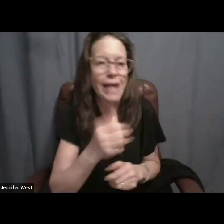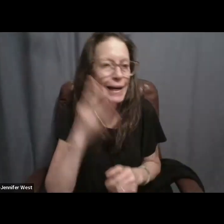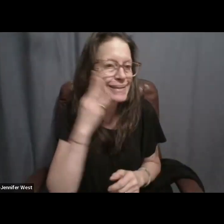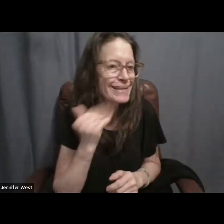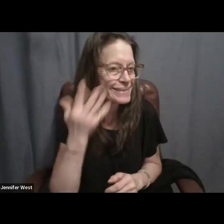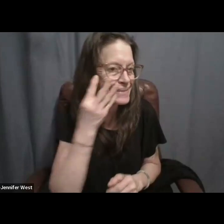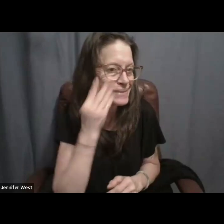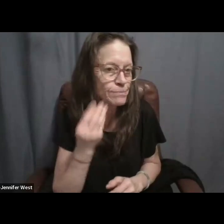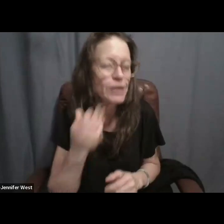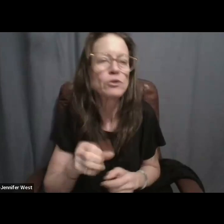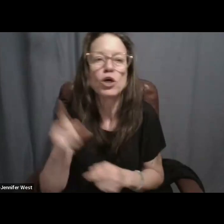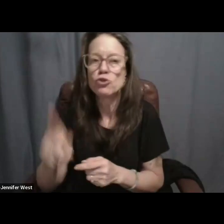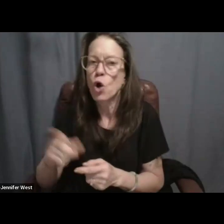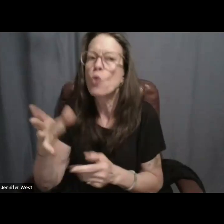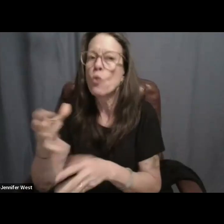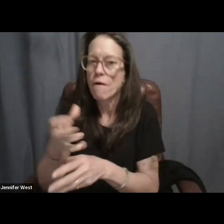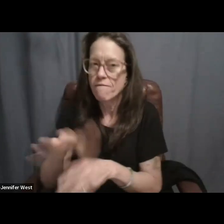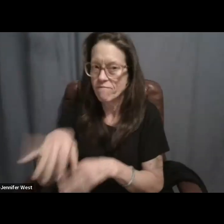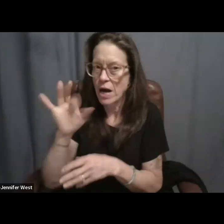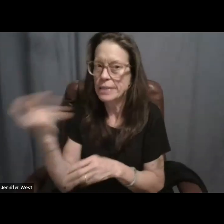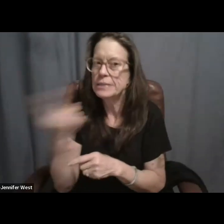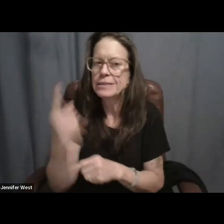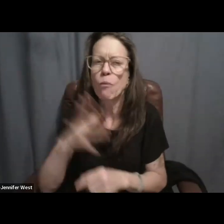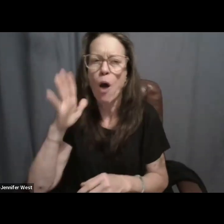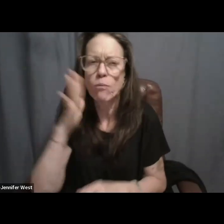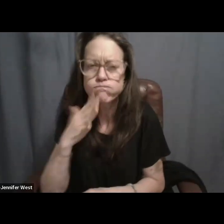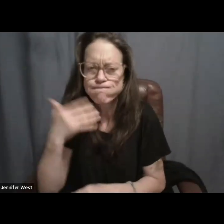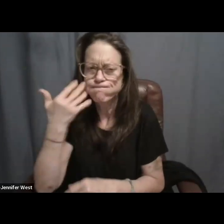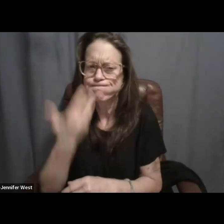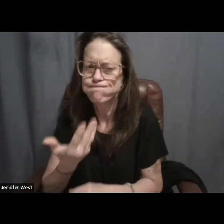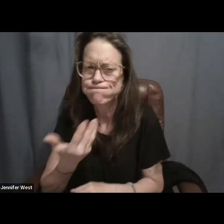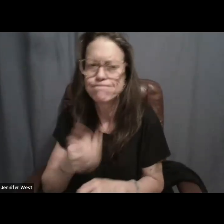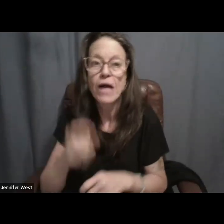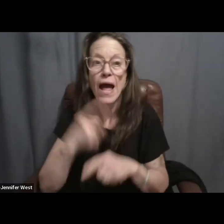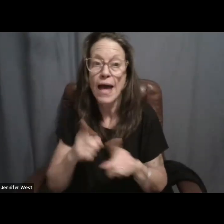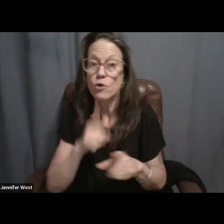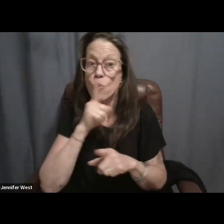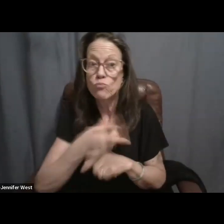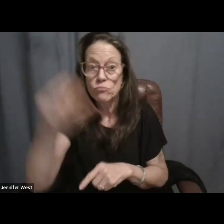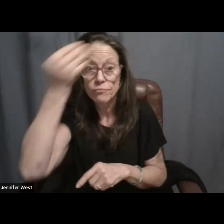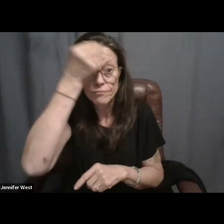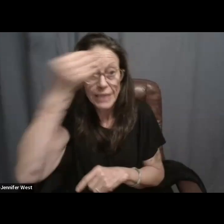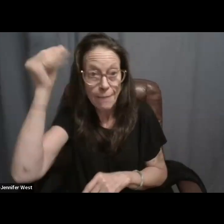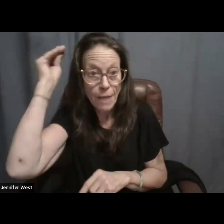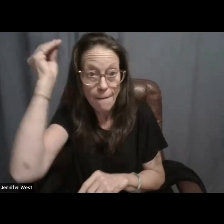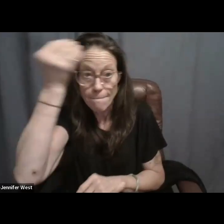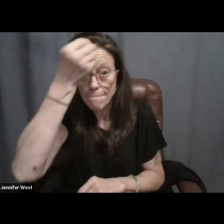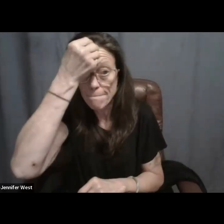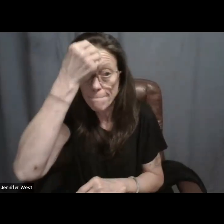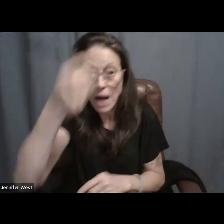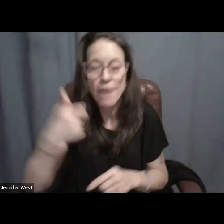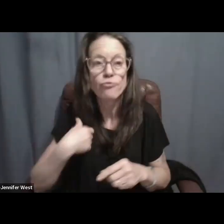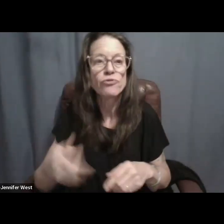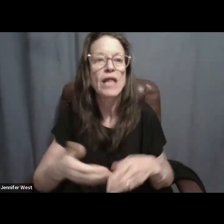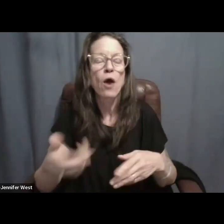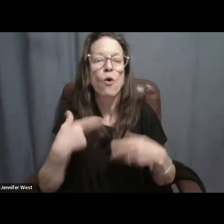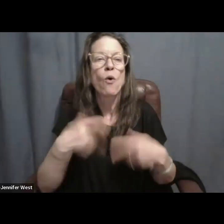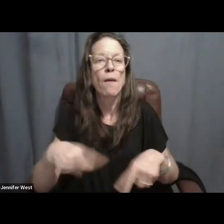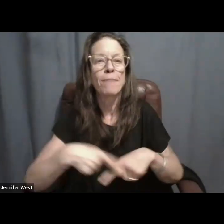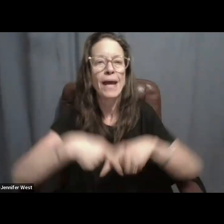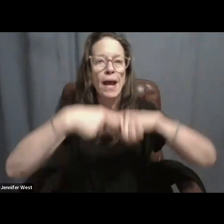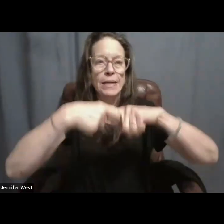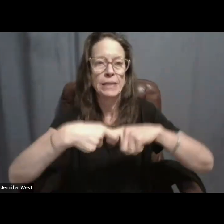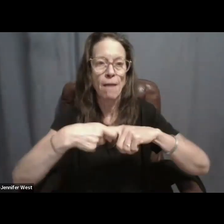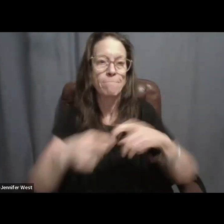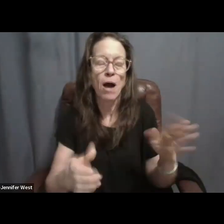as we went through the process and she graduated, you need to keep in mind that there will be a gap between the time she graduates and